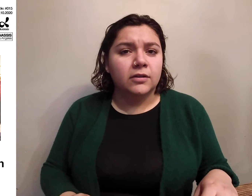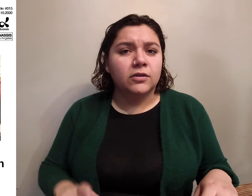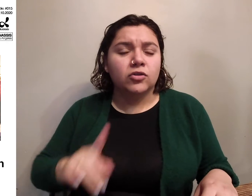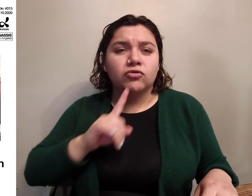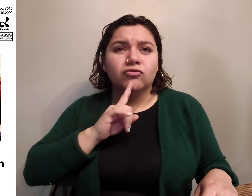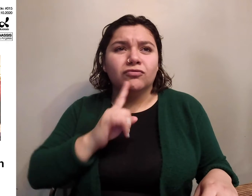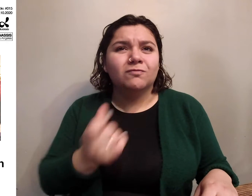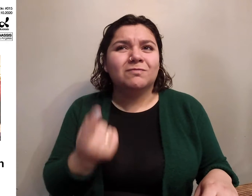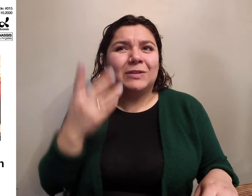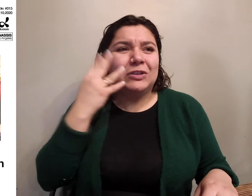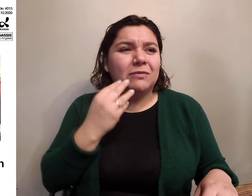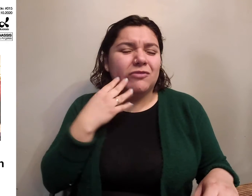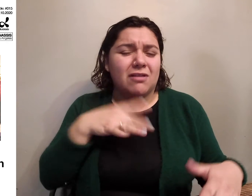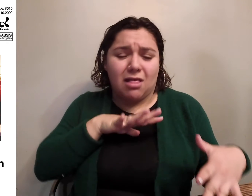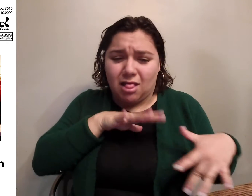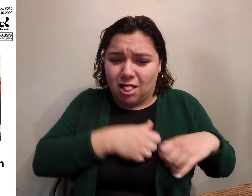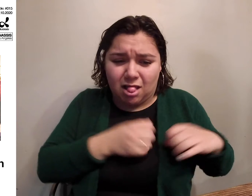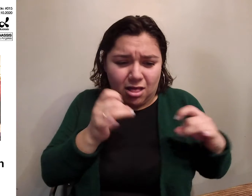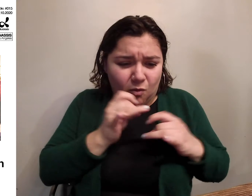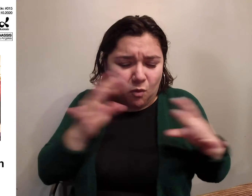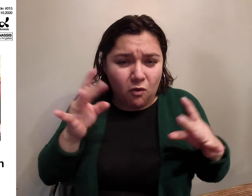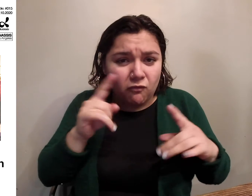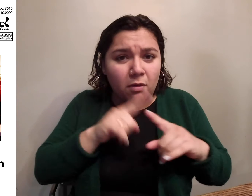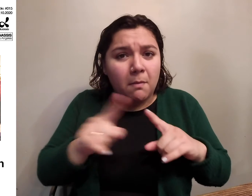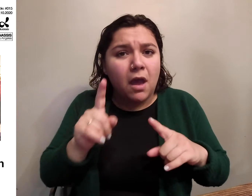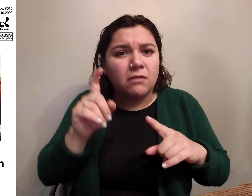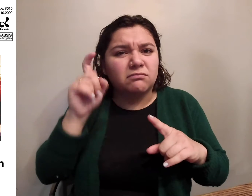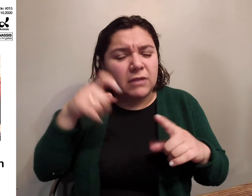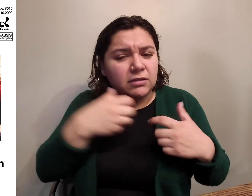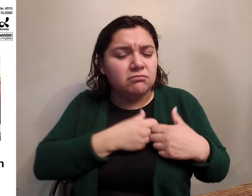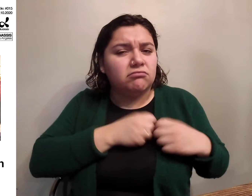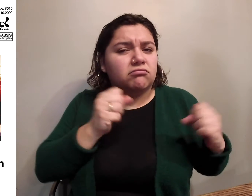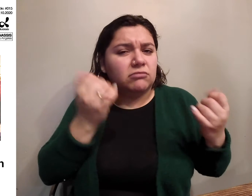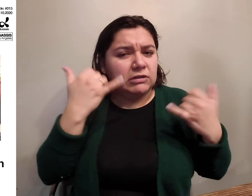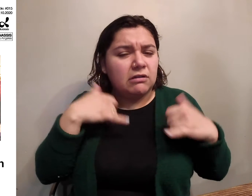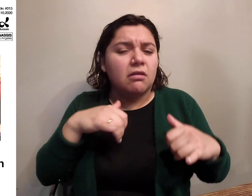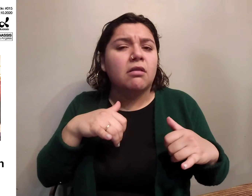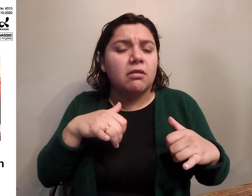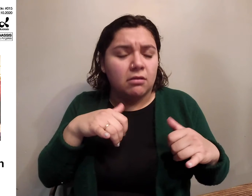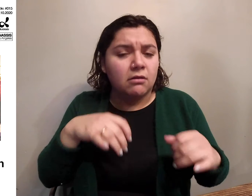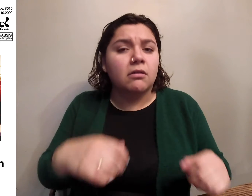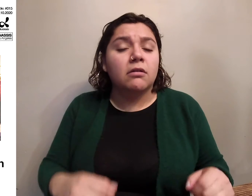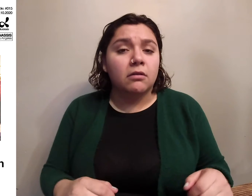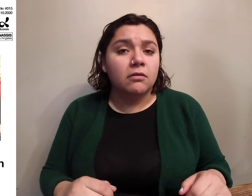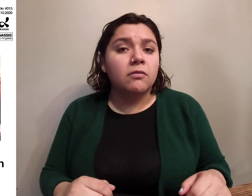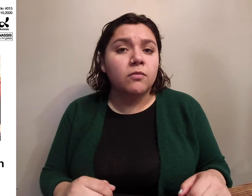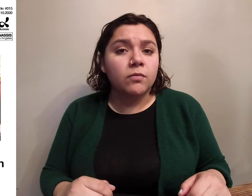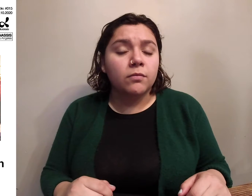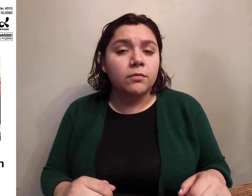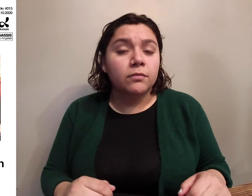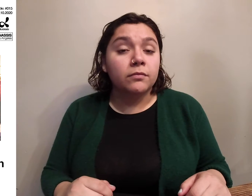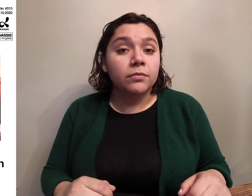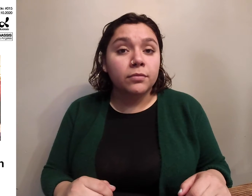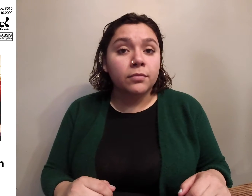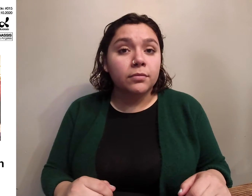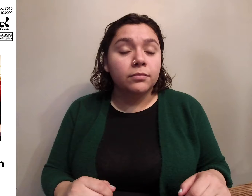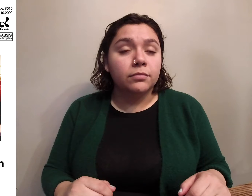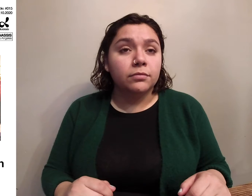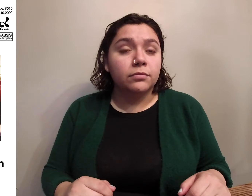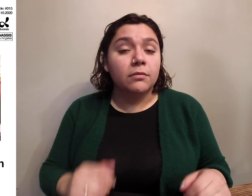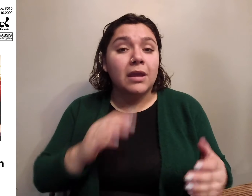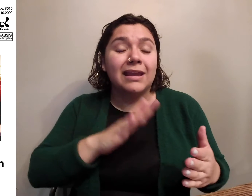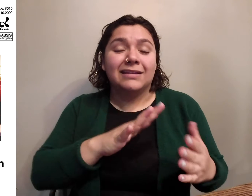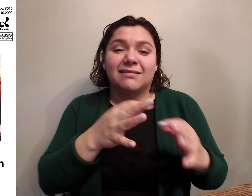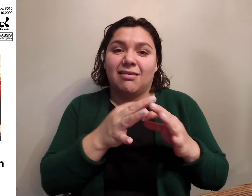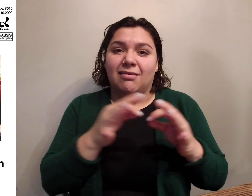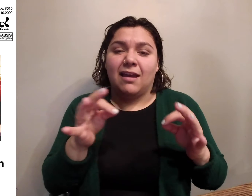indescribable pain. And he delivers these just searing lines